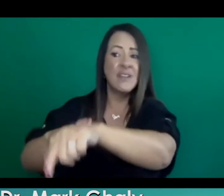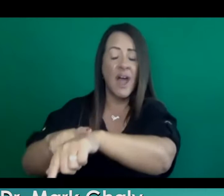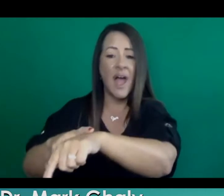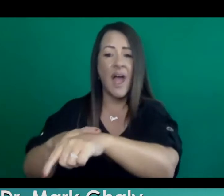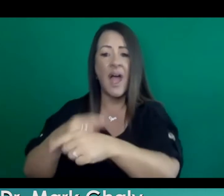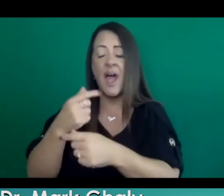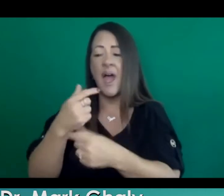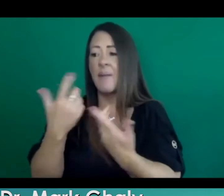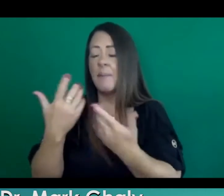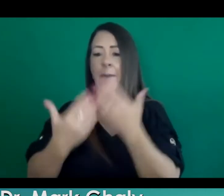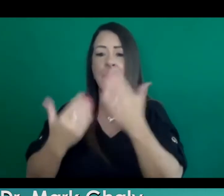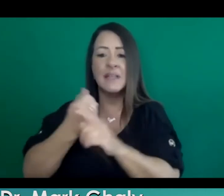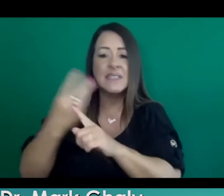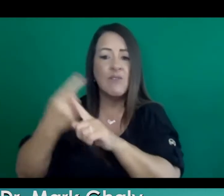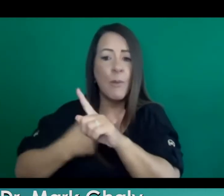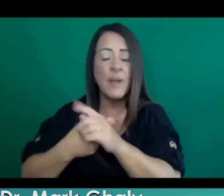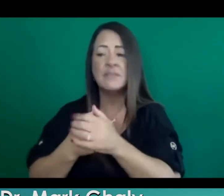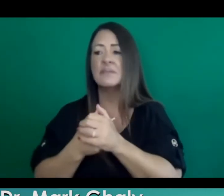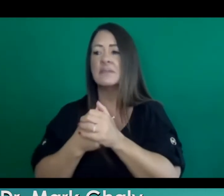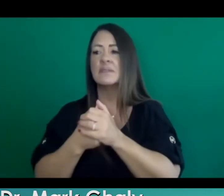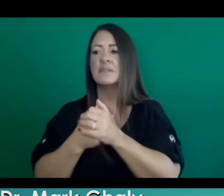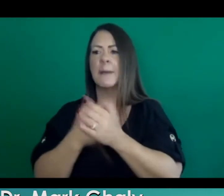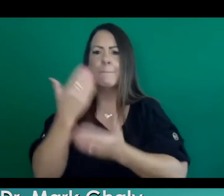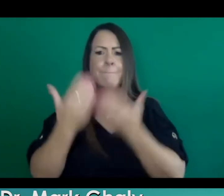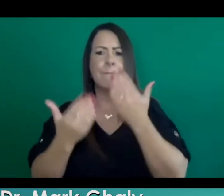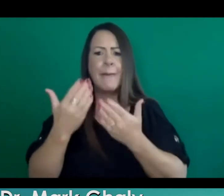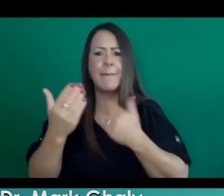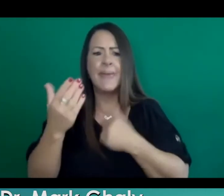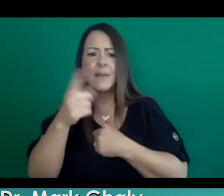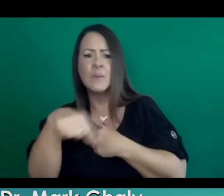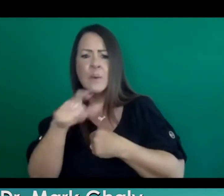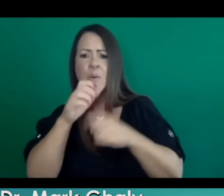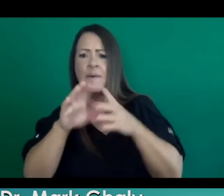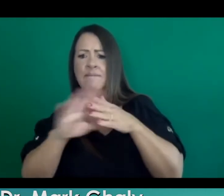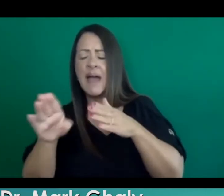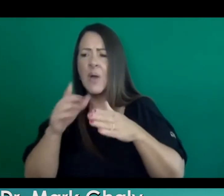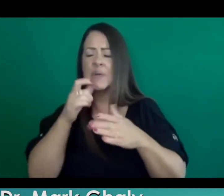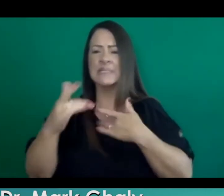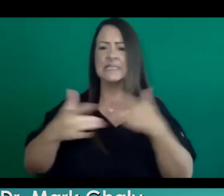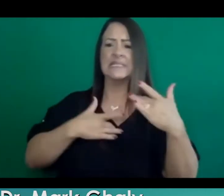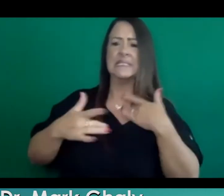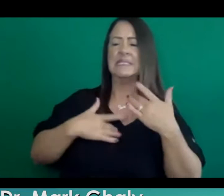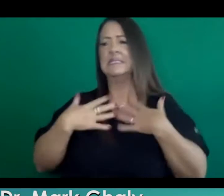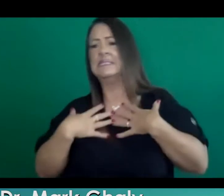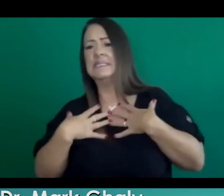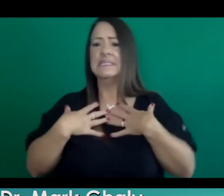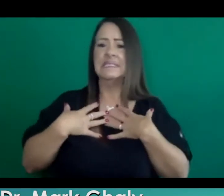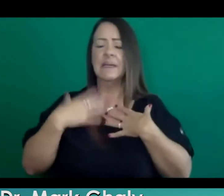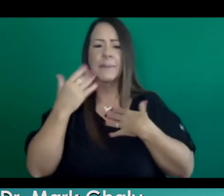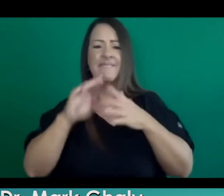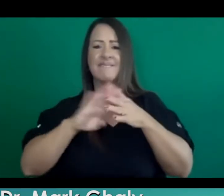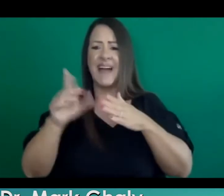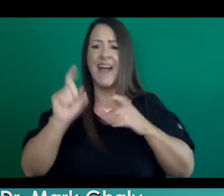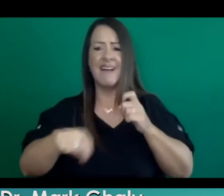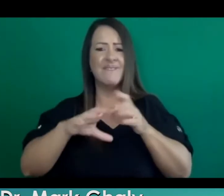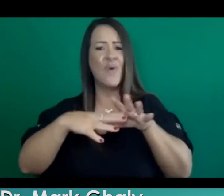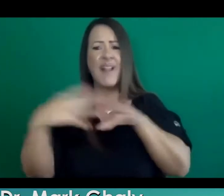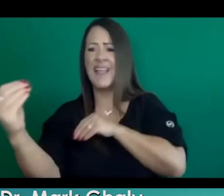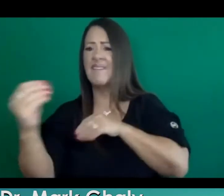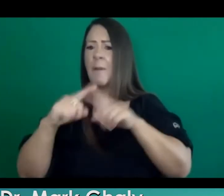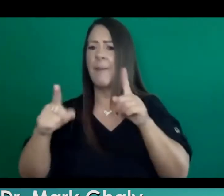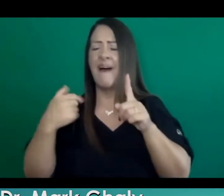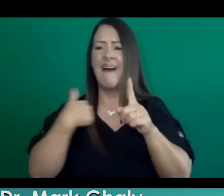They may, because of the stress of COVID-19, the concern around the fires, reach out, give that loved one